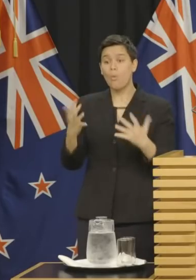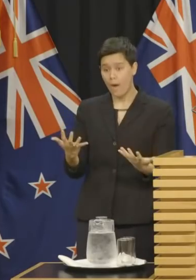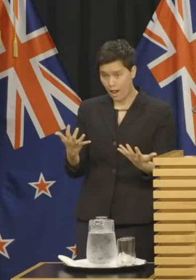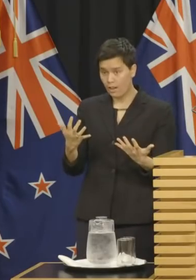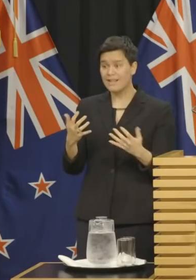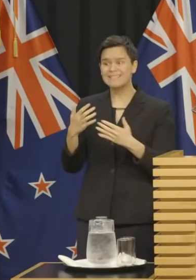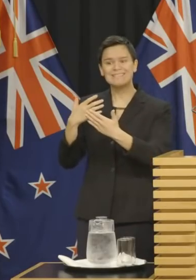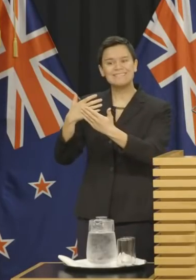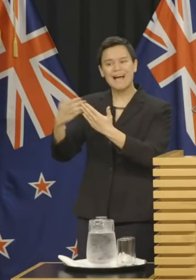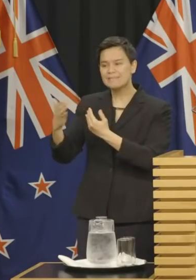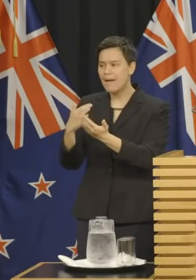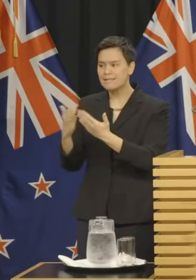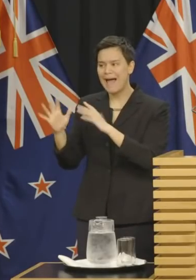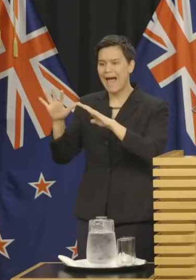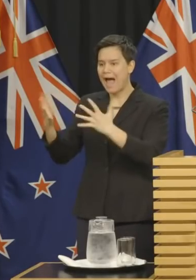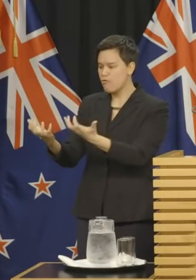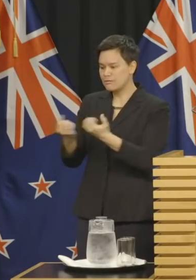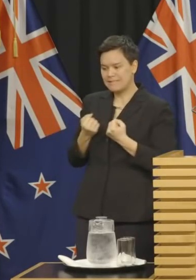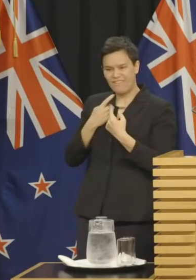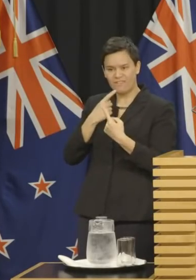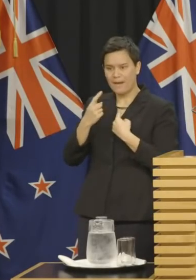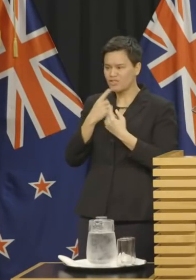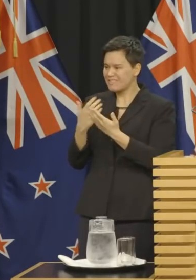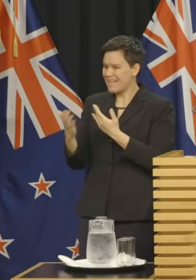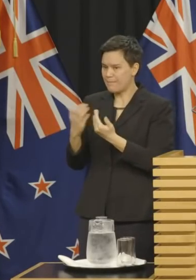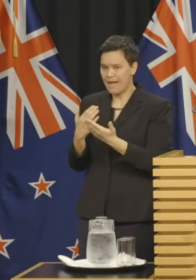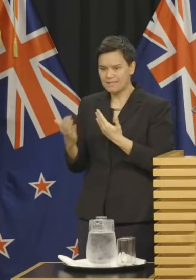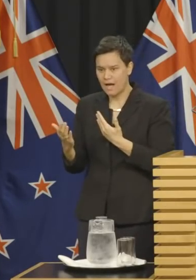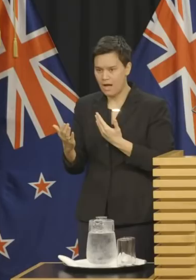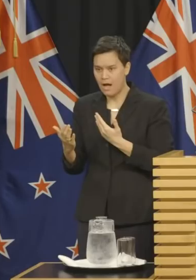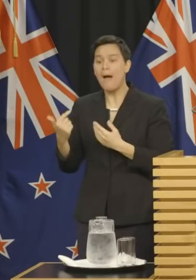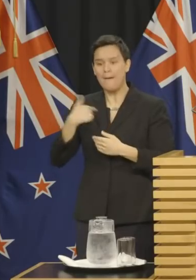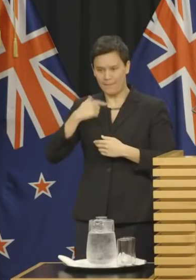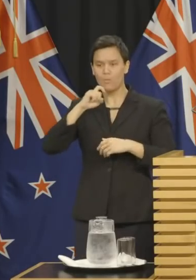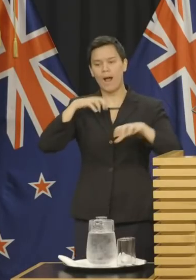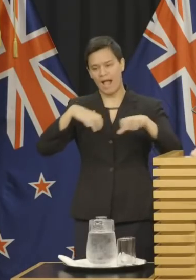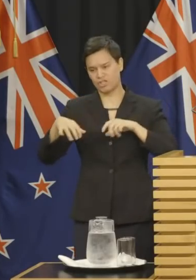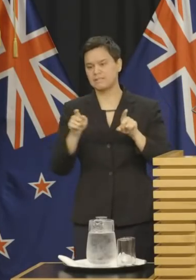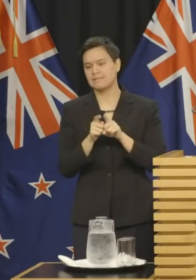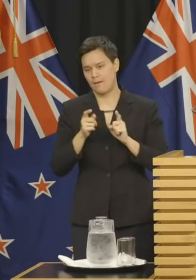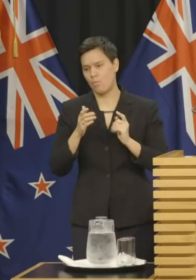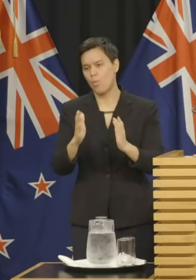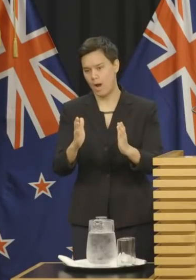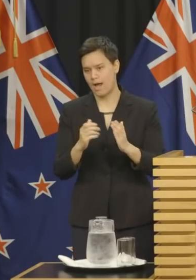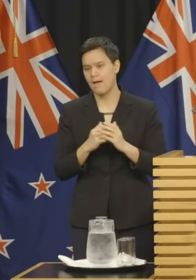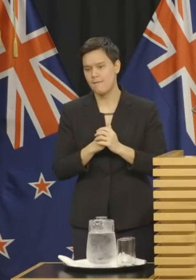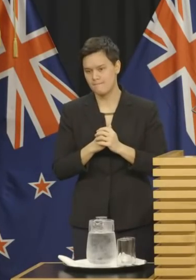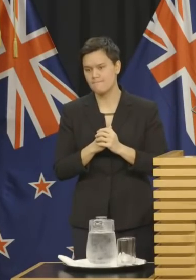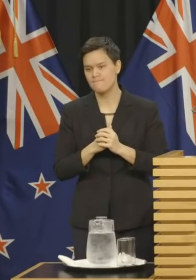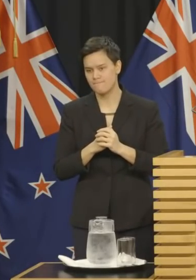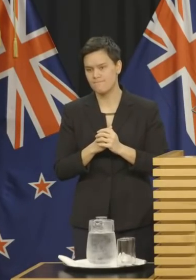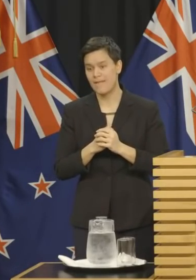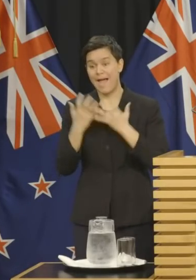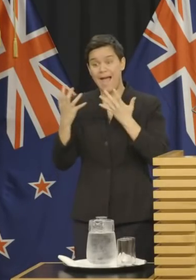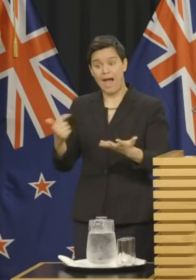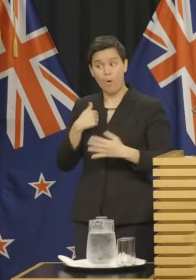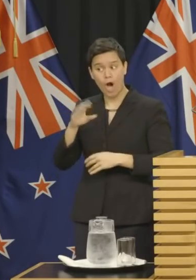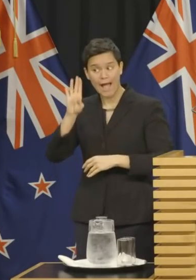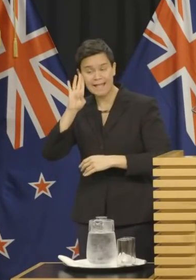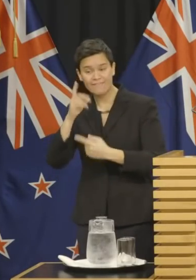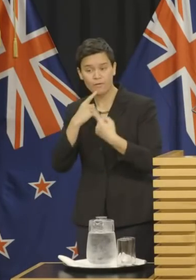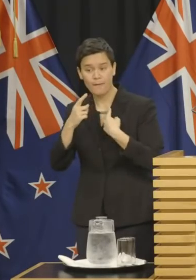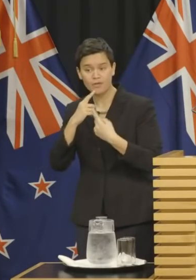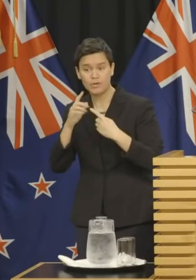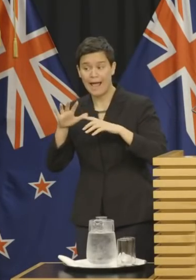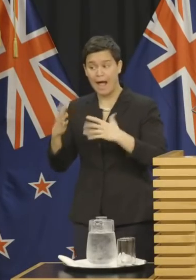information, my actions would have been the same. I won't speculate on the nature of the way in which I've heard. Ultimately, I